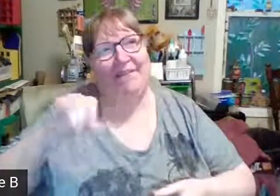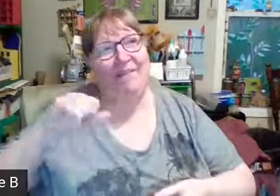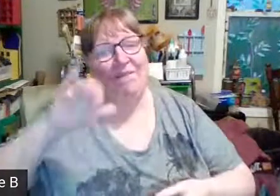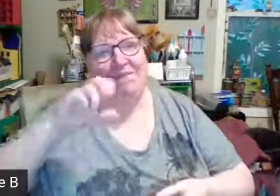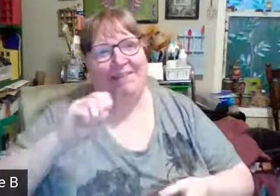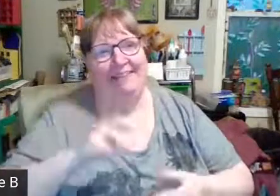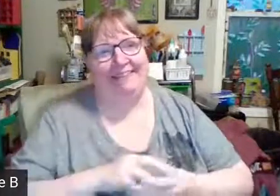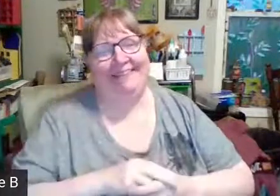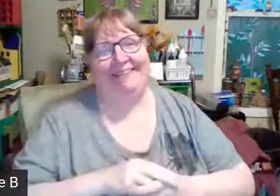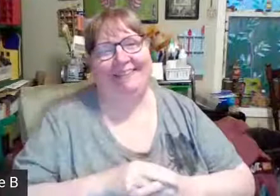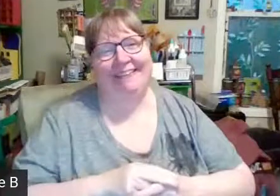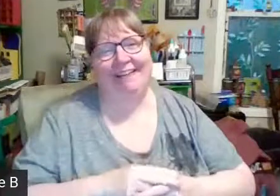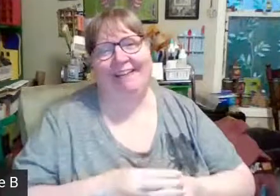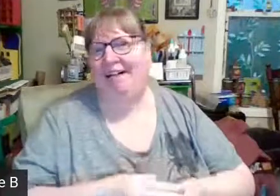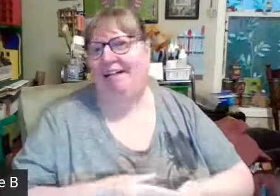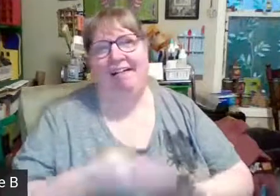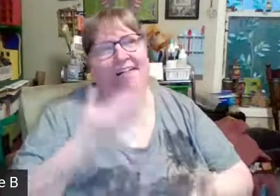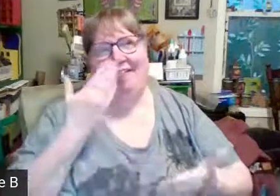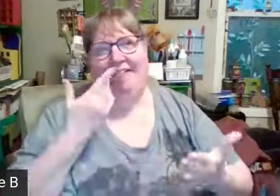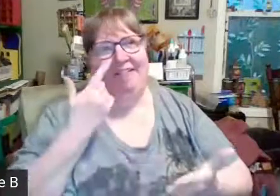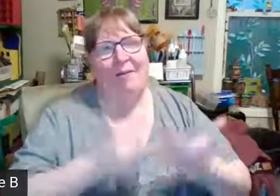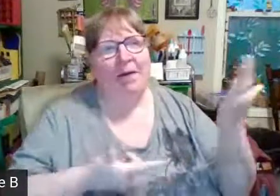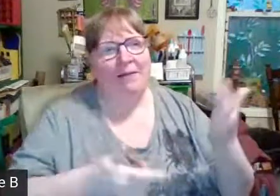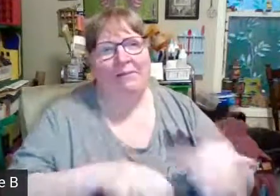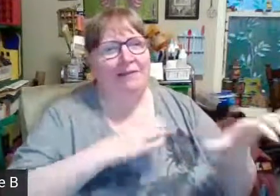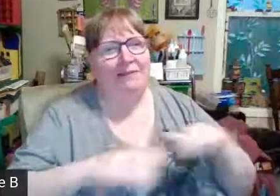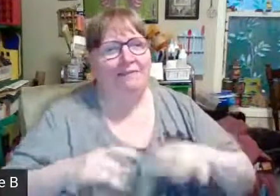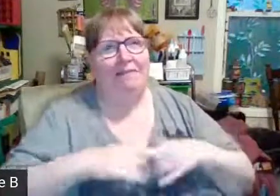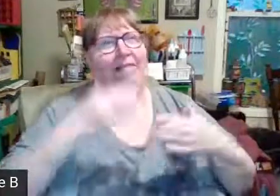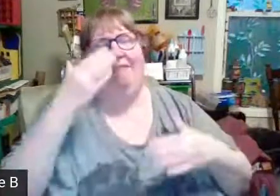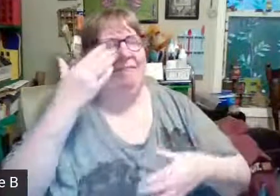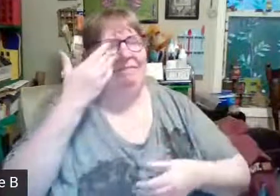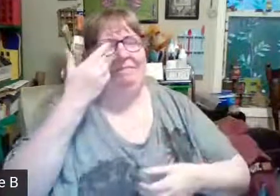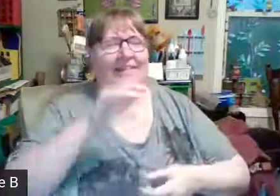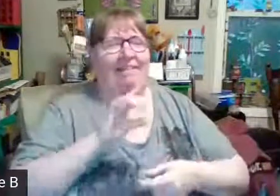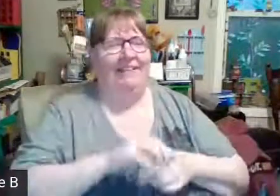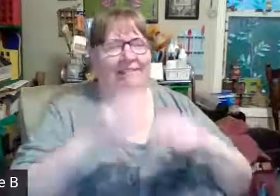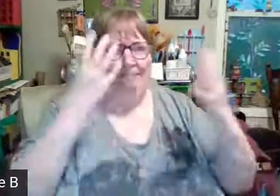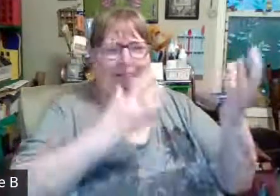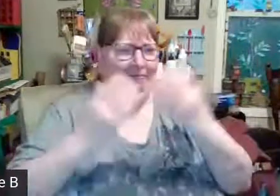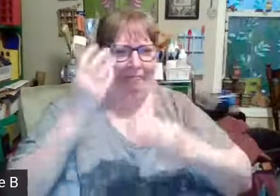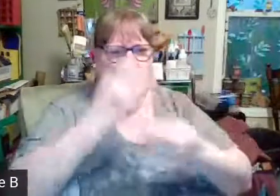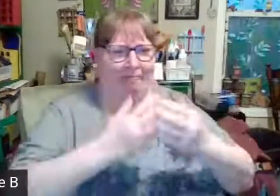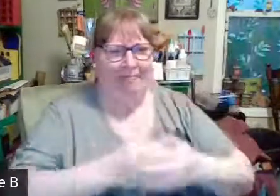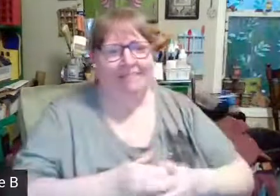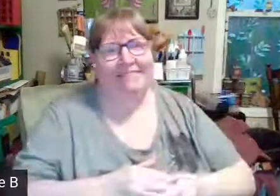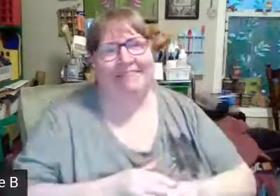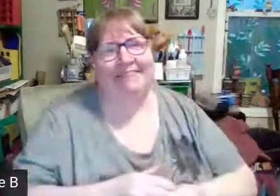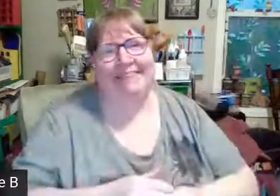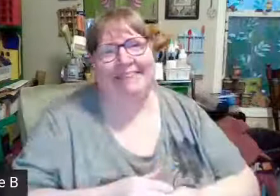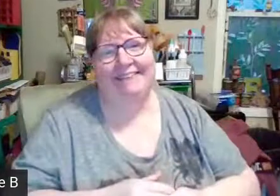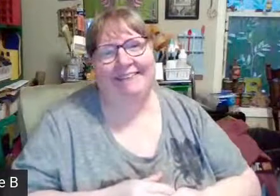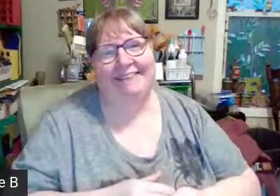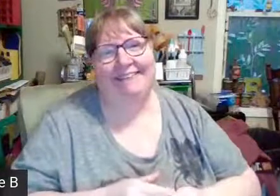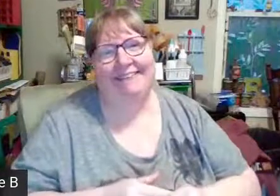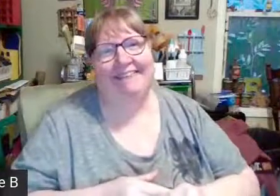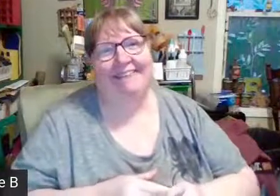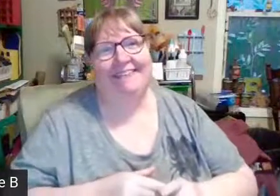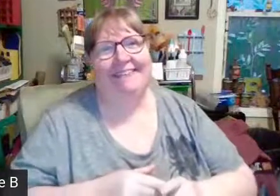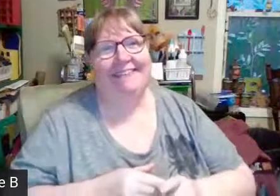what am I doing? They're going to think these are horrible because we have the kit master right there. I know, right? The kit